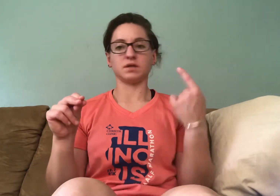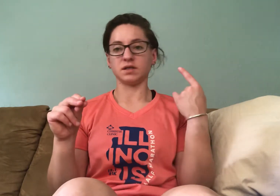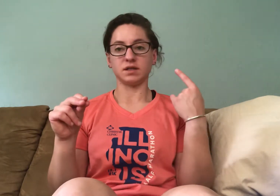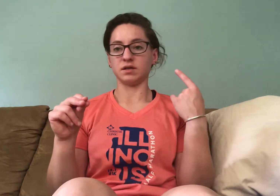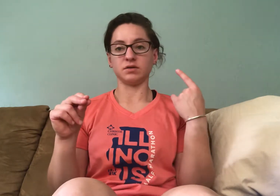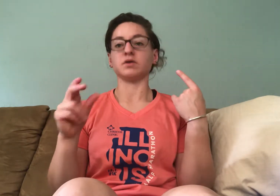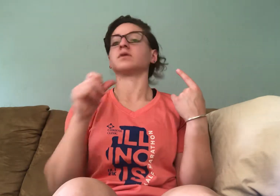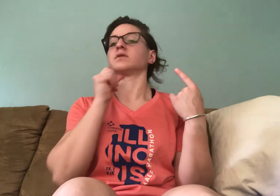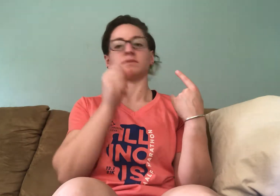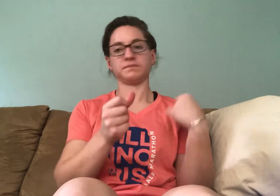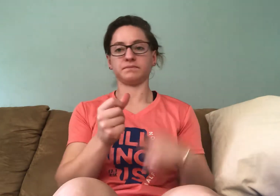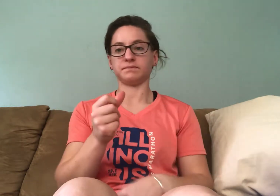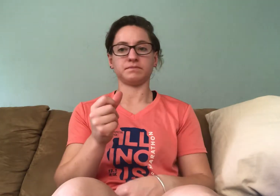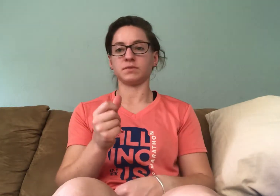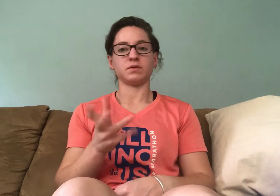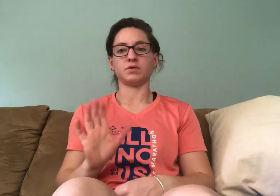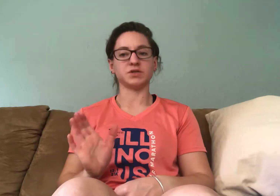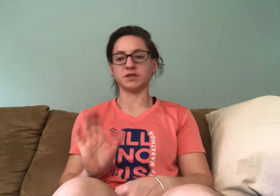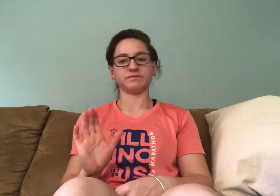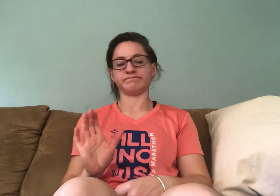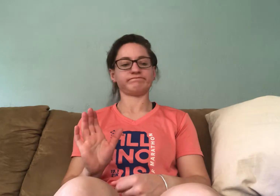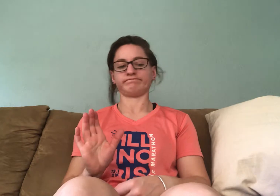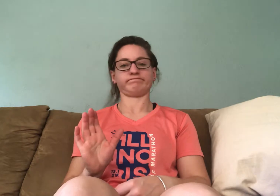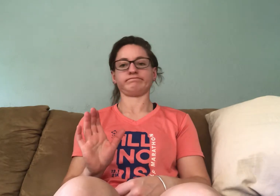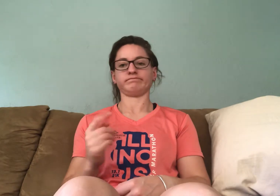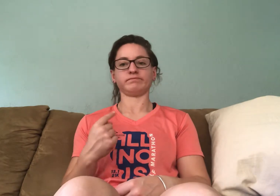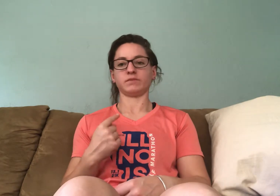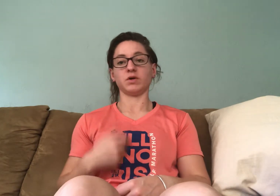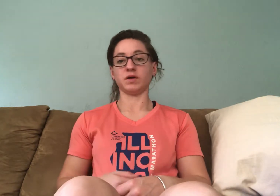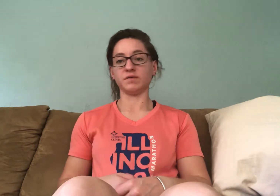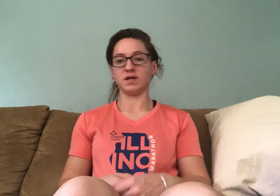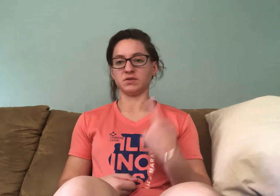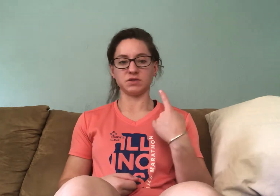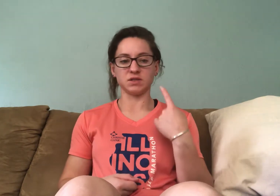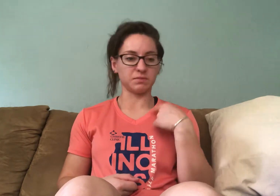see, or you don't even need to, it's just implied.